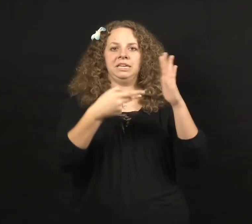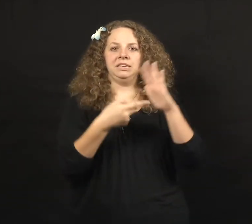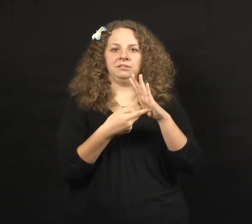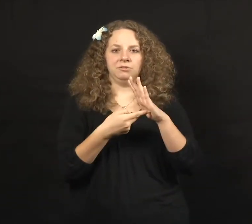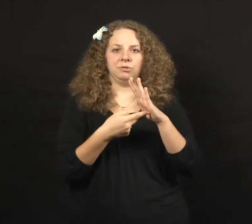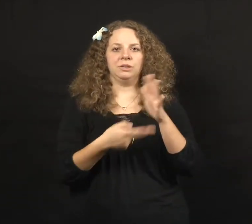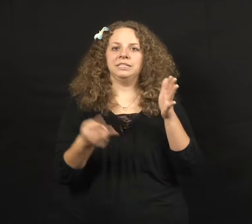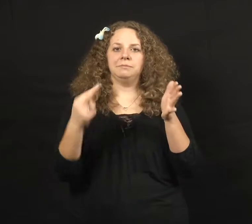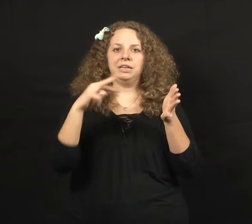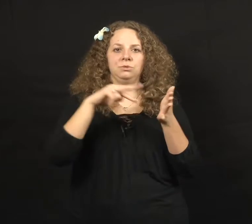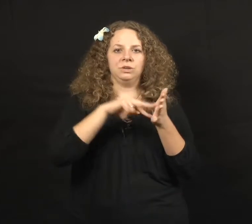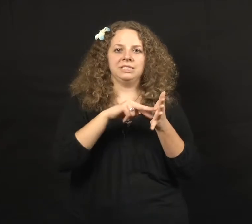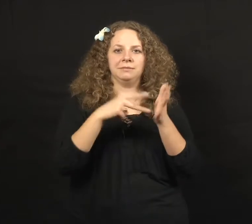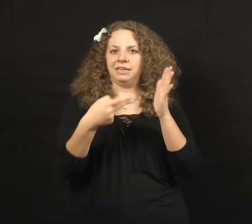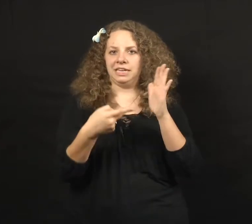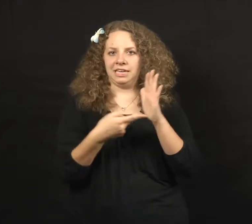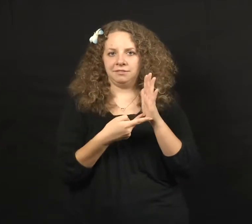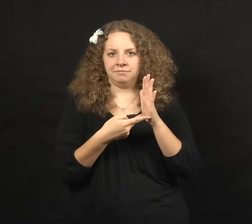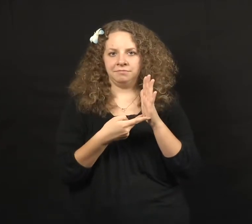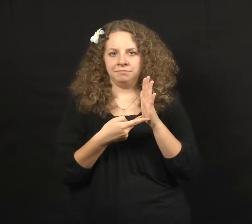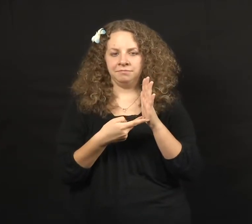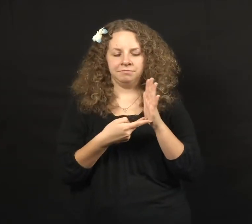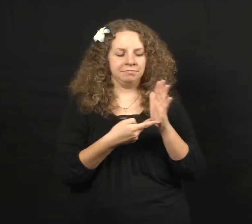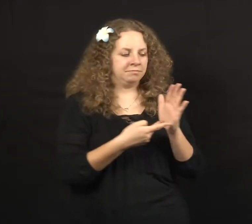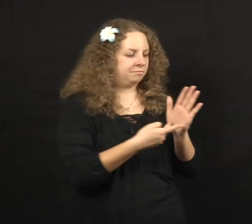Mean, or what does it mean? What is the meaning?